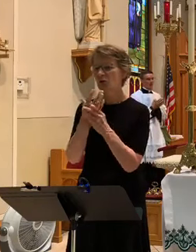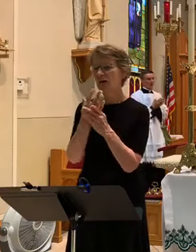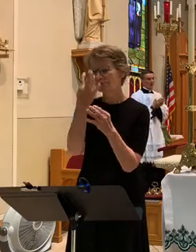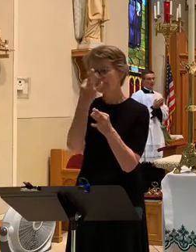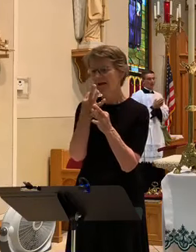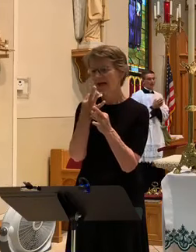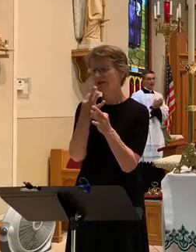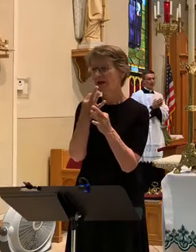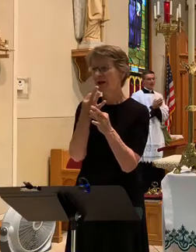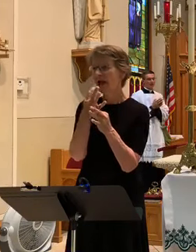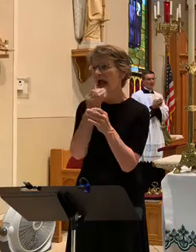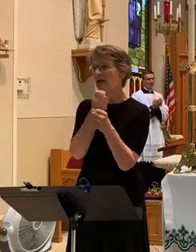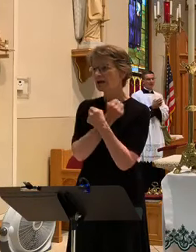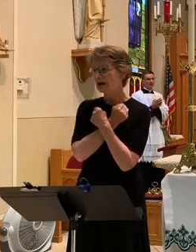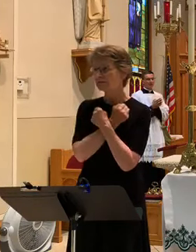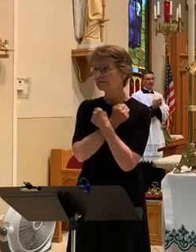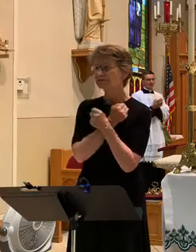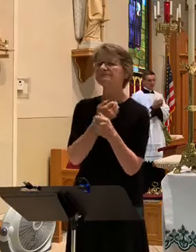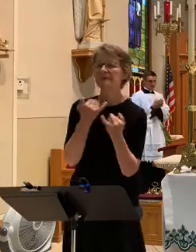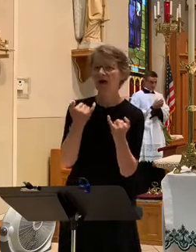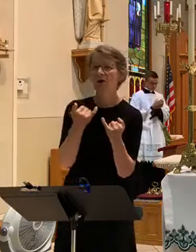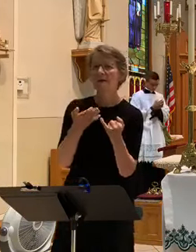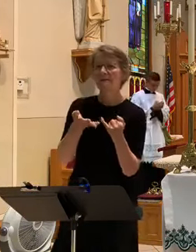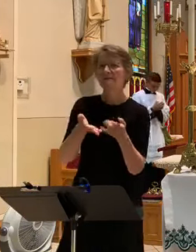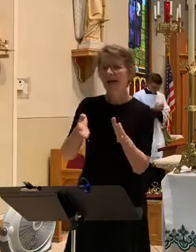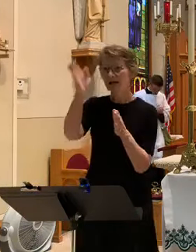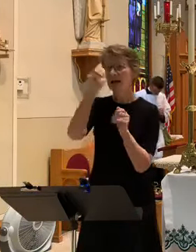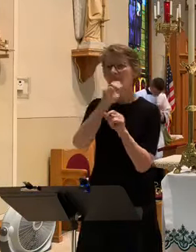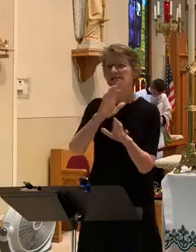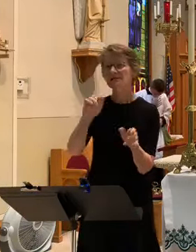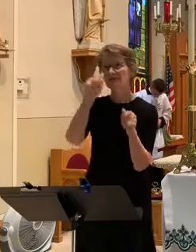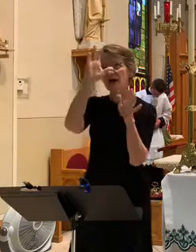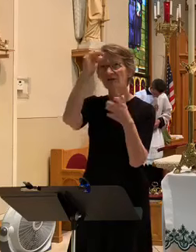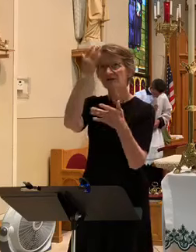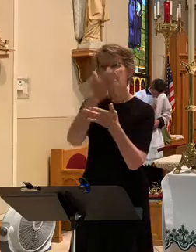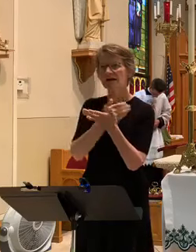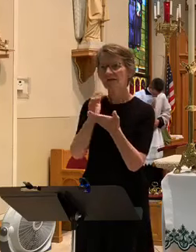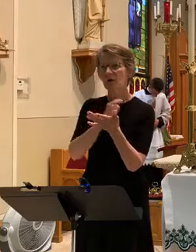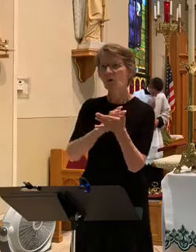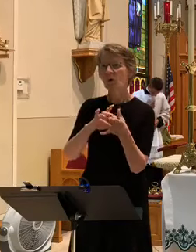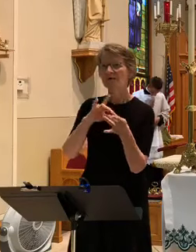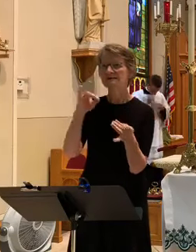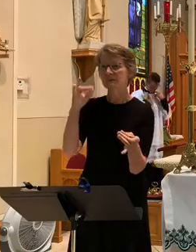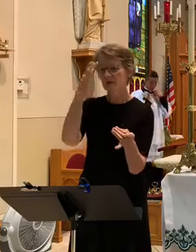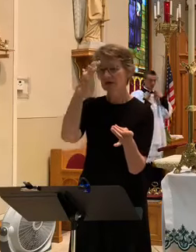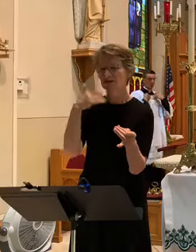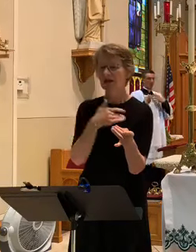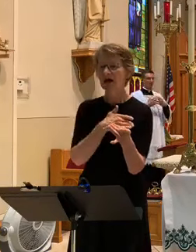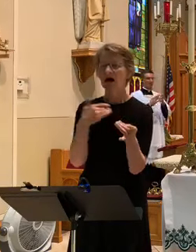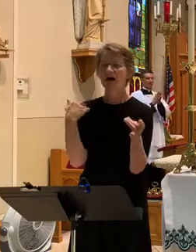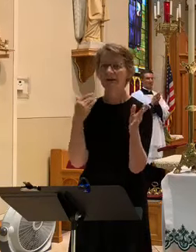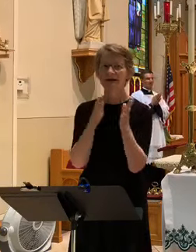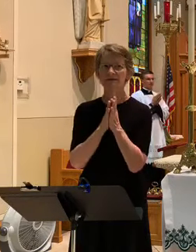you. And may Almighty God bless you, the Father, and the Son, and the Holy